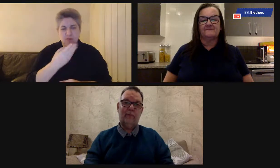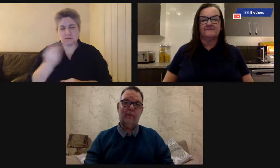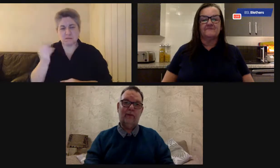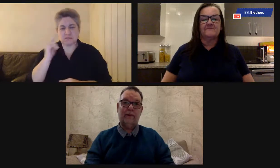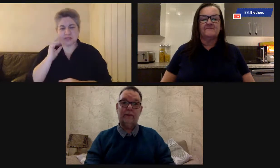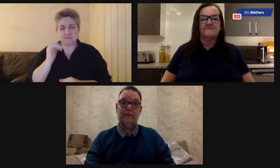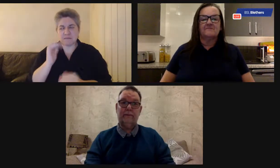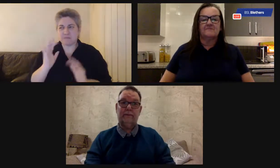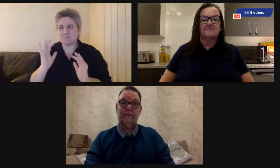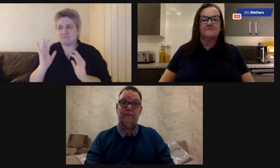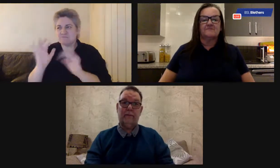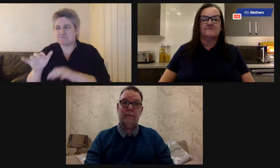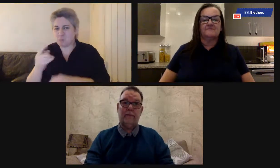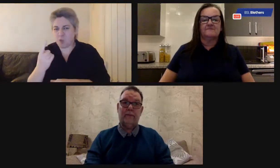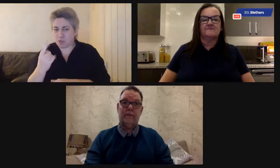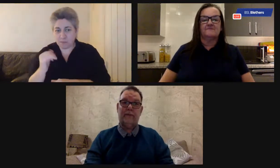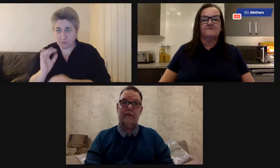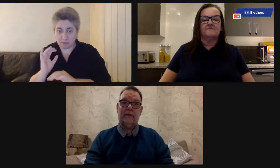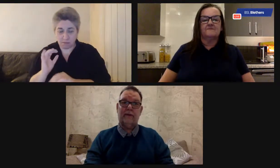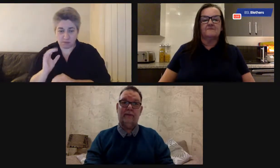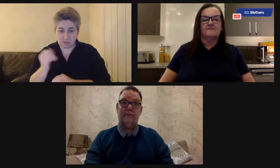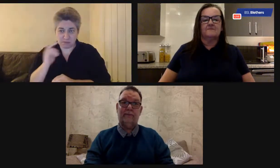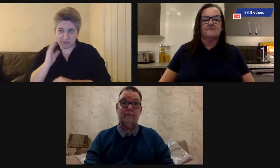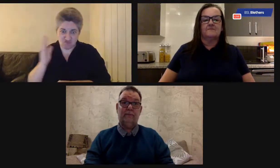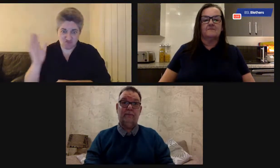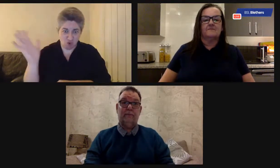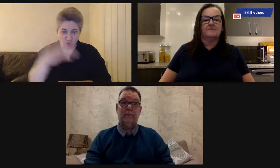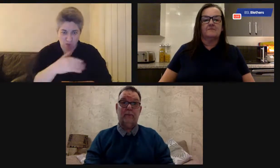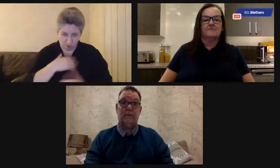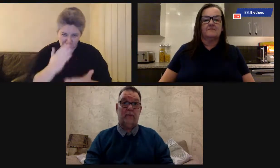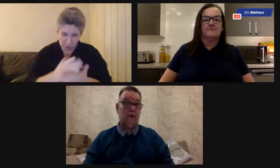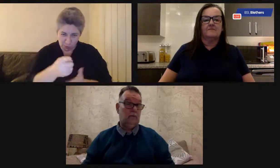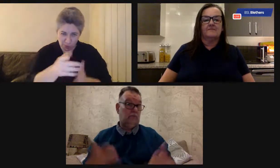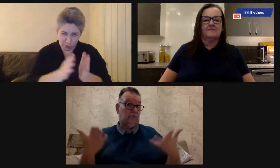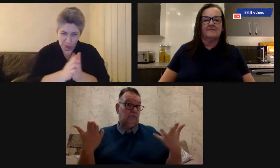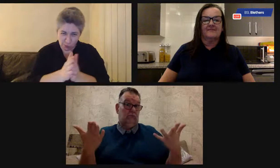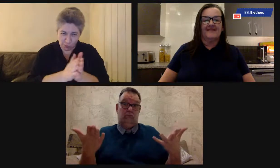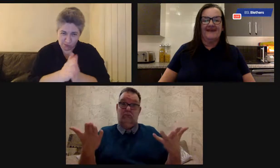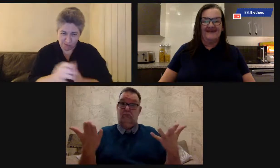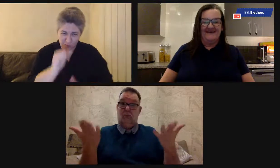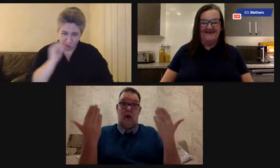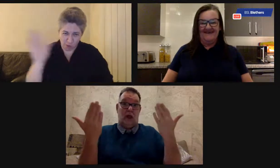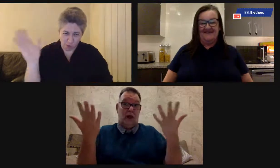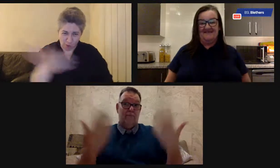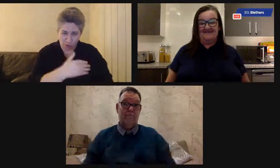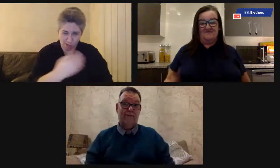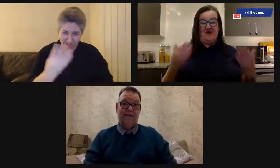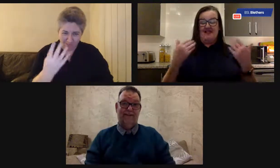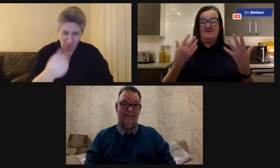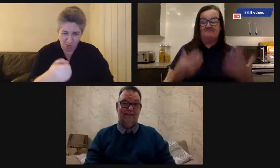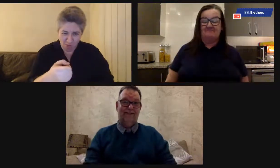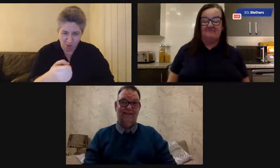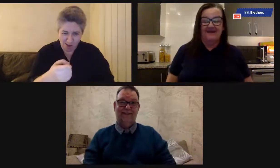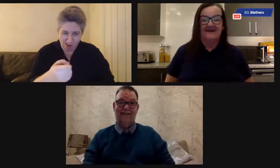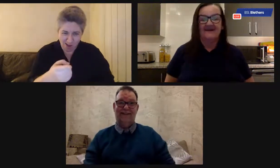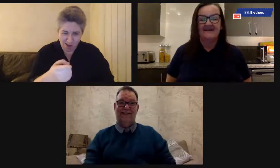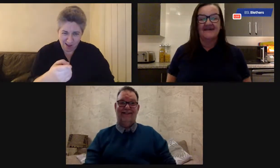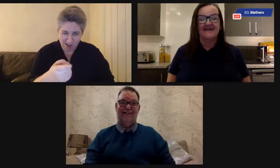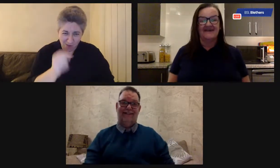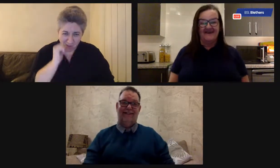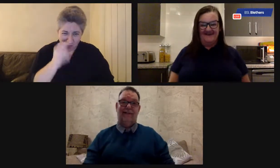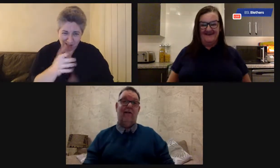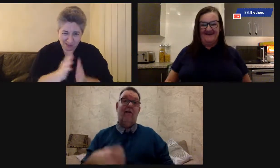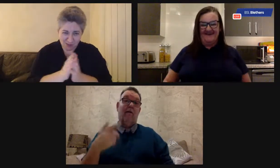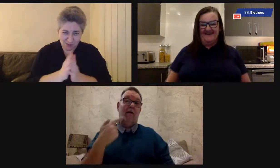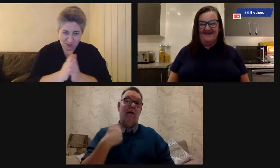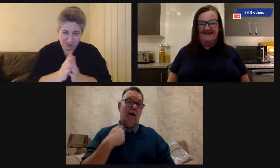Joe. You mentioned that some deaf people, go to all of the events, some dip in and